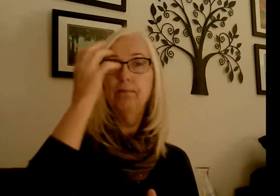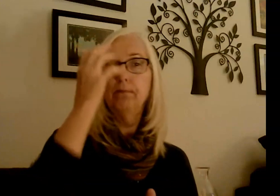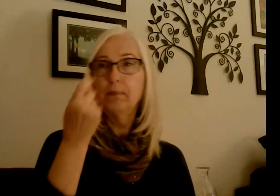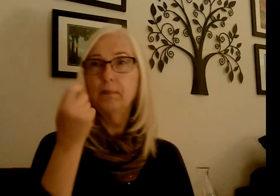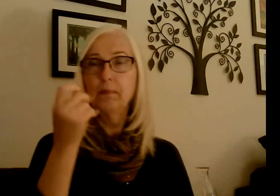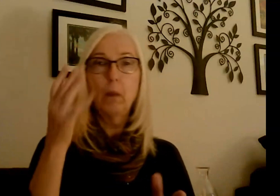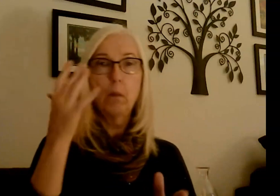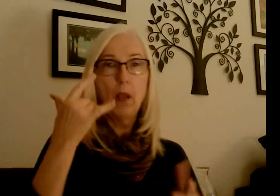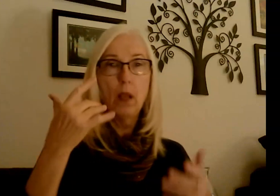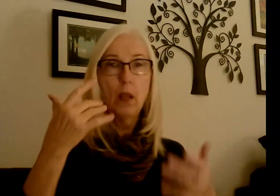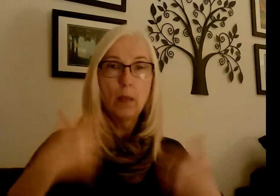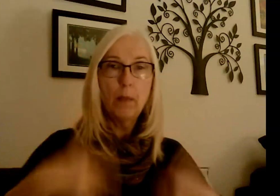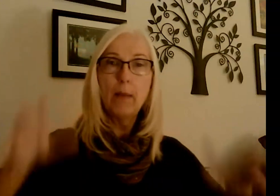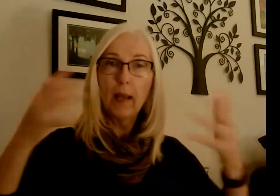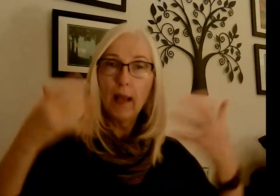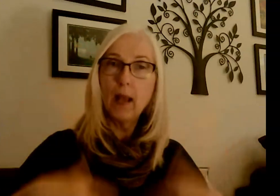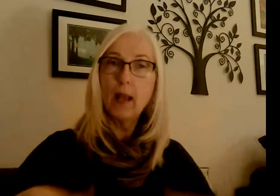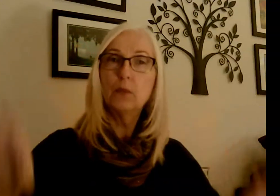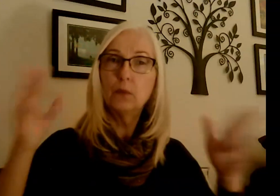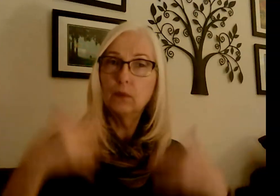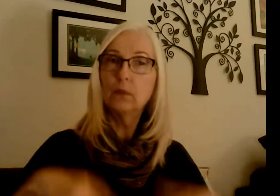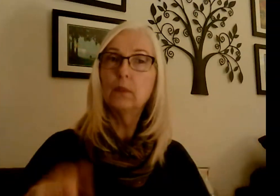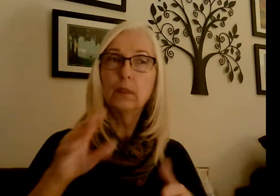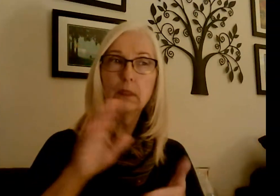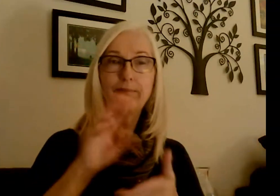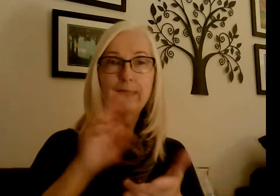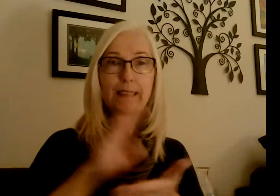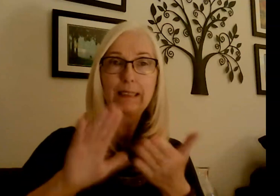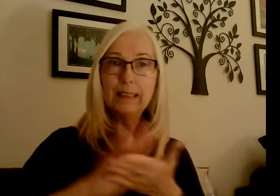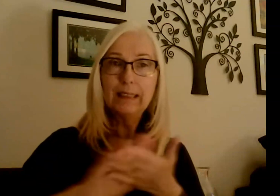you come to know the different things that you can eat and what your body likes and can take.